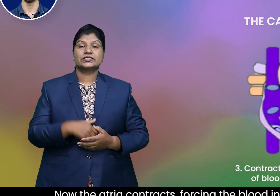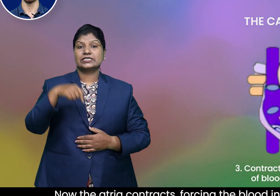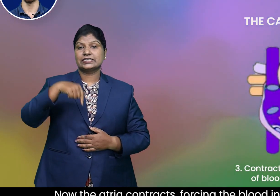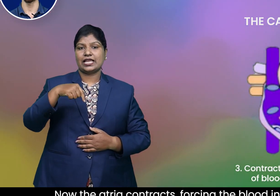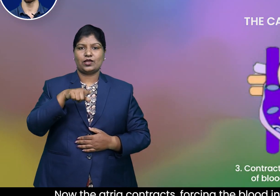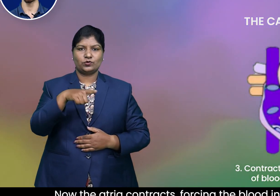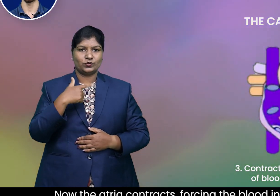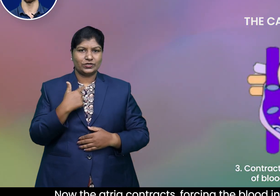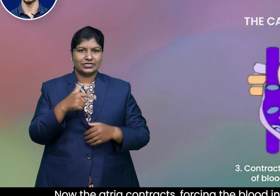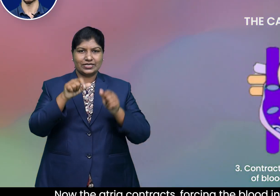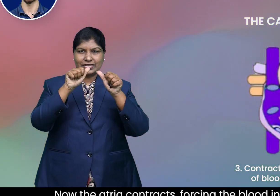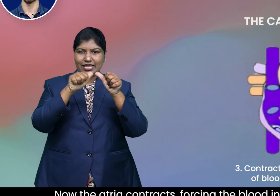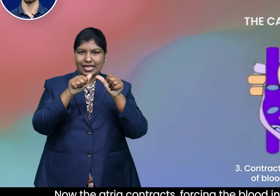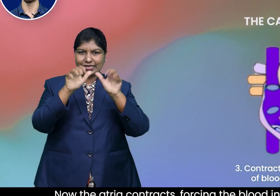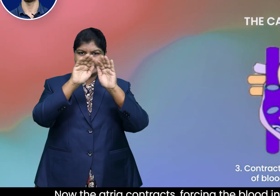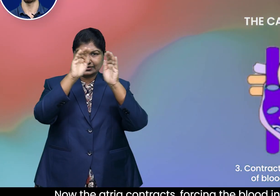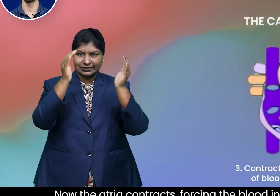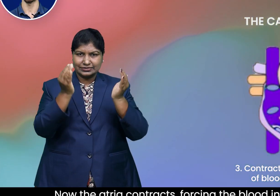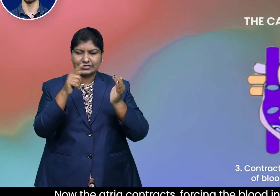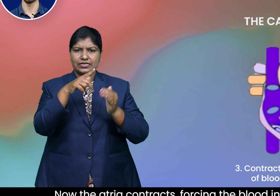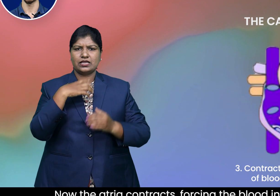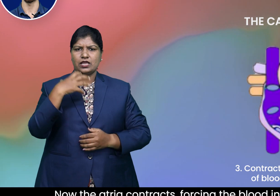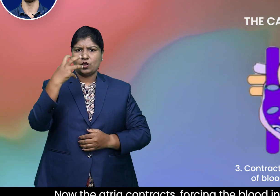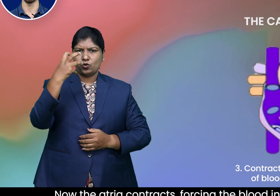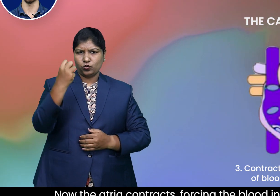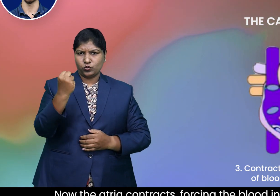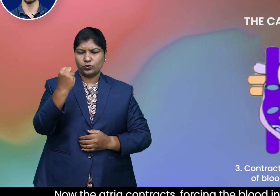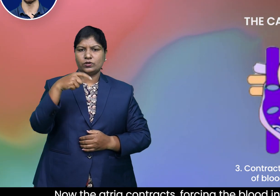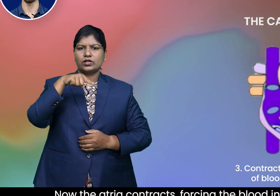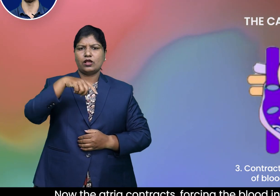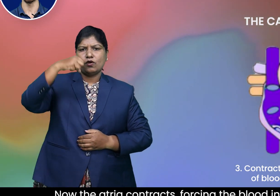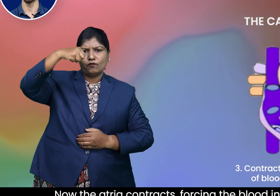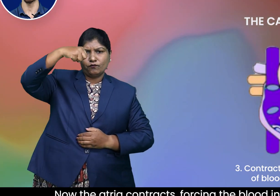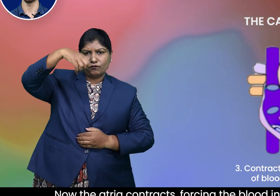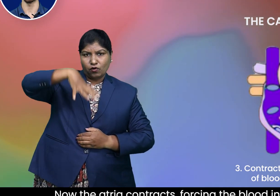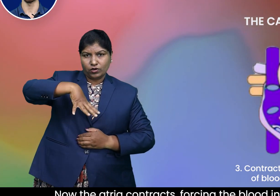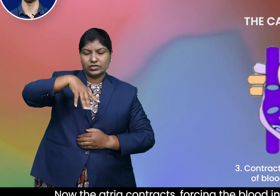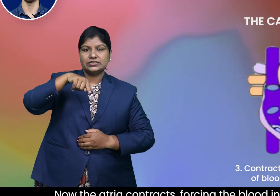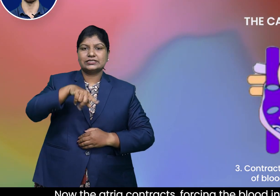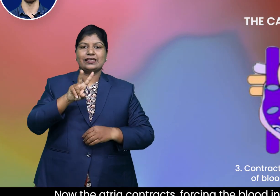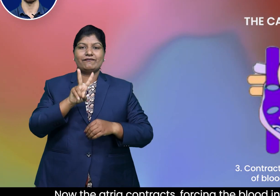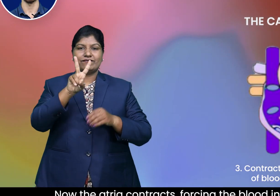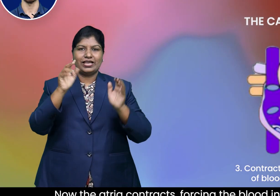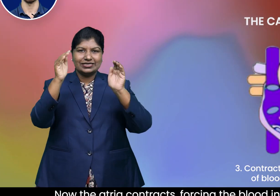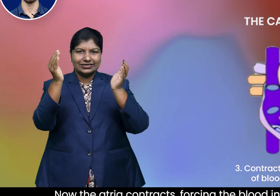Now the atria contracts, forcing the blood into the ventricles.